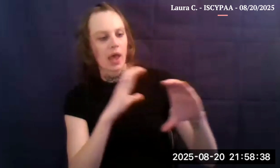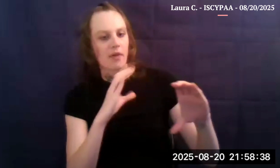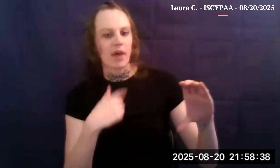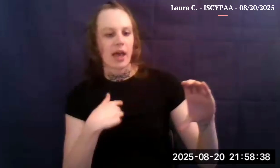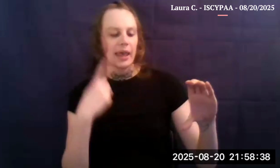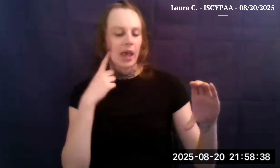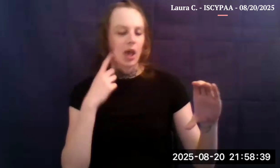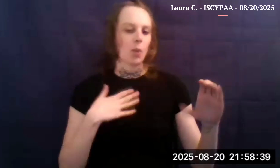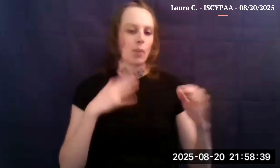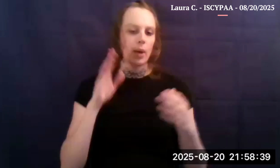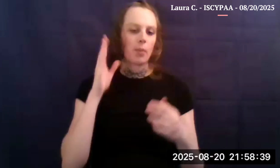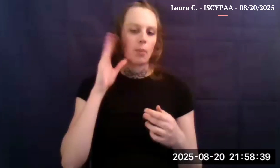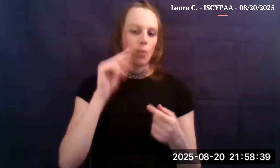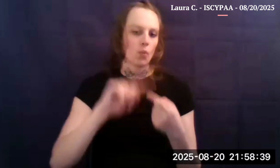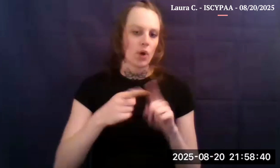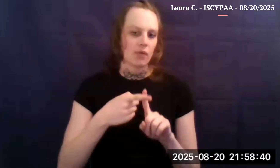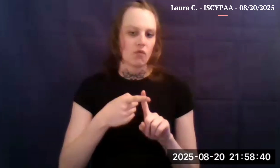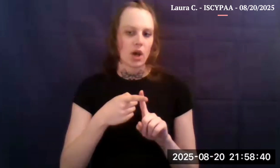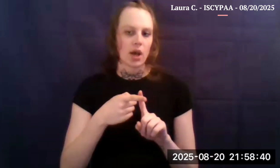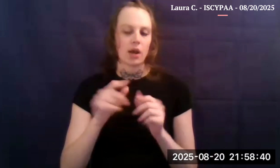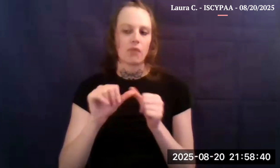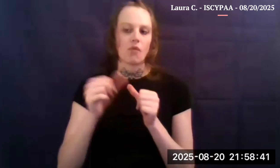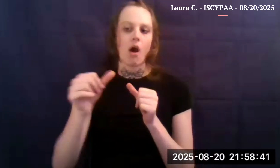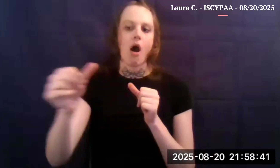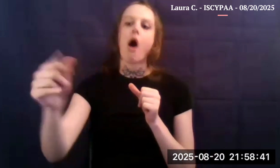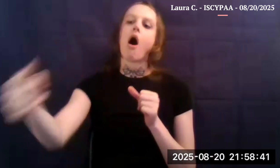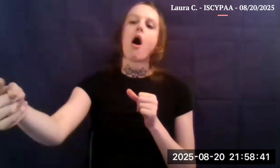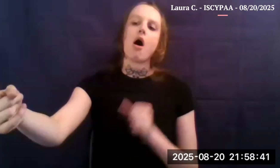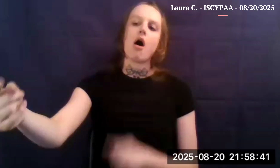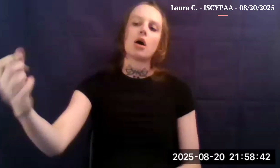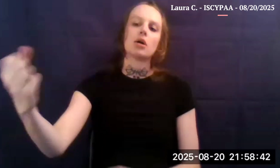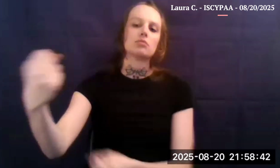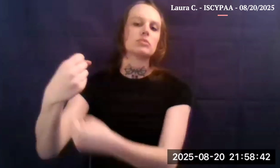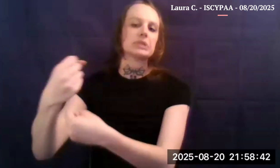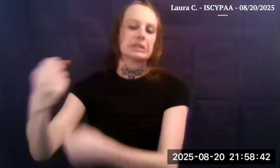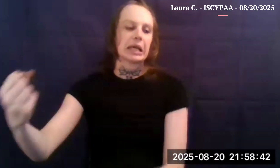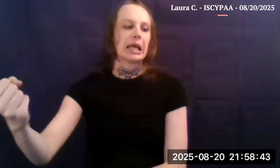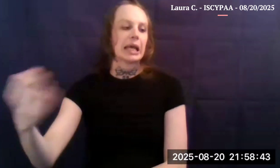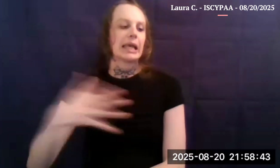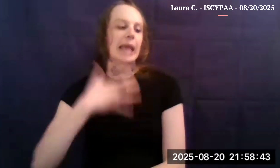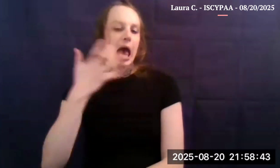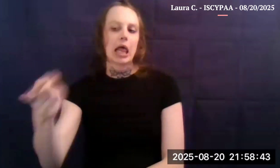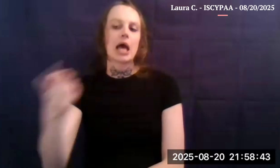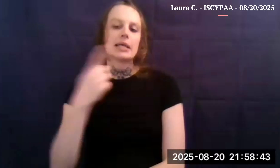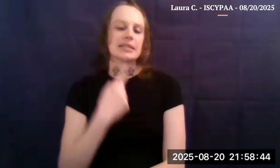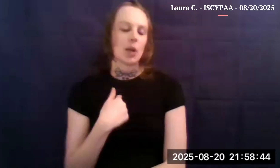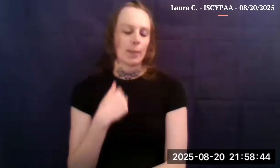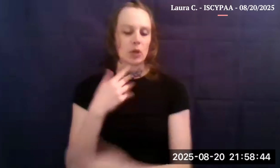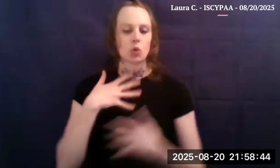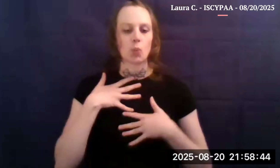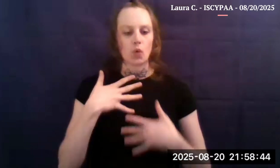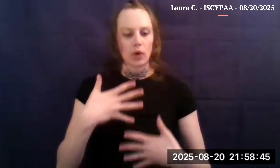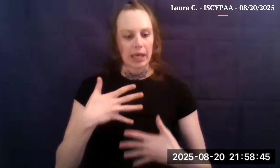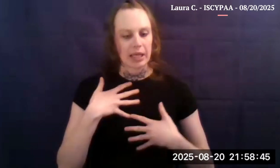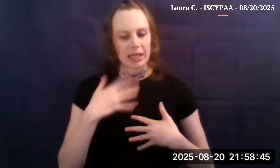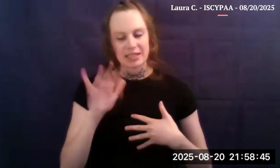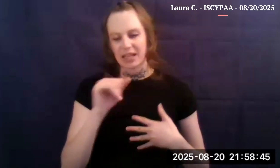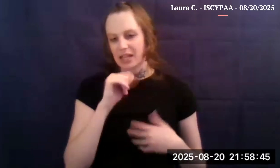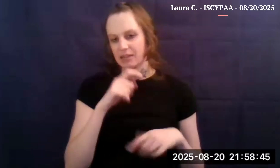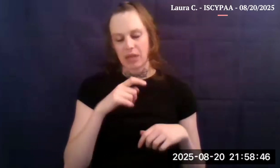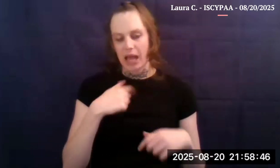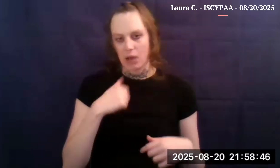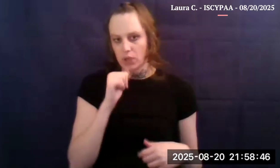It was like from a tunnel, and he was telling me to breathe, because I wasn't breathing. And, it's not